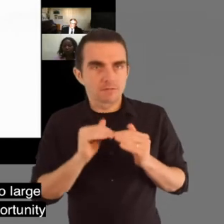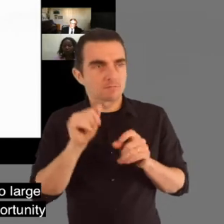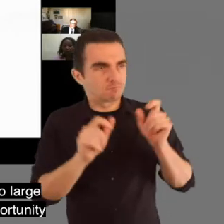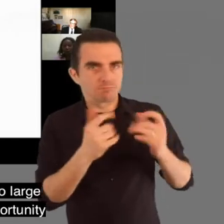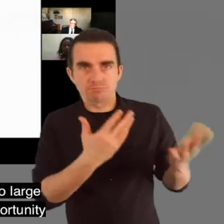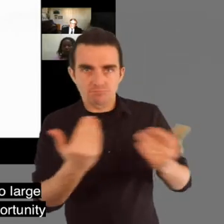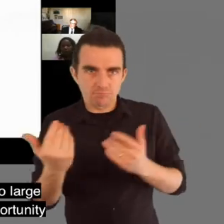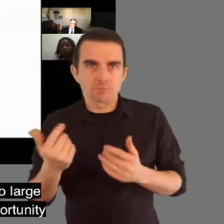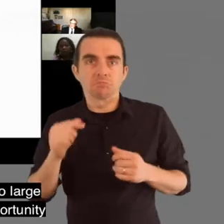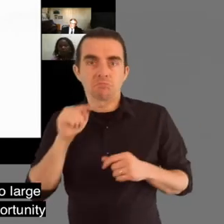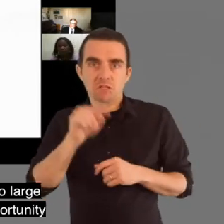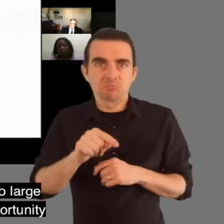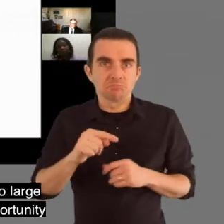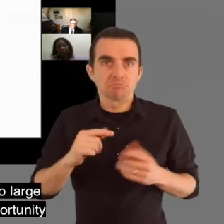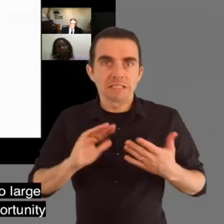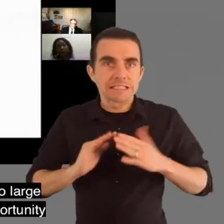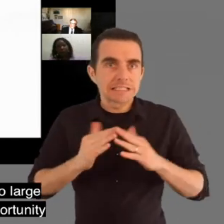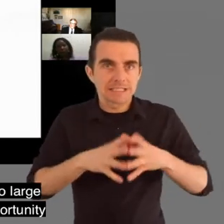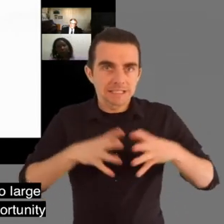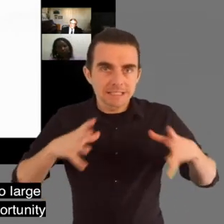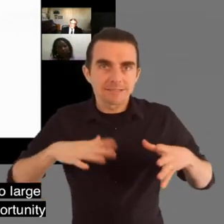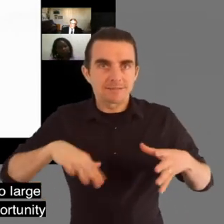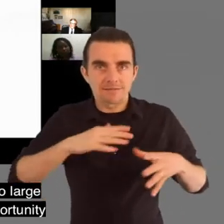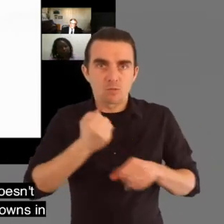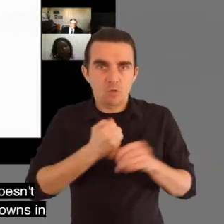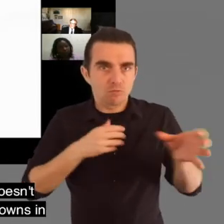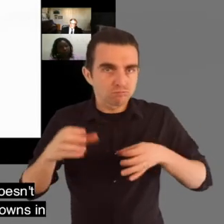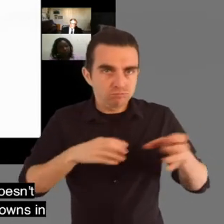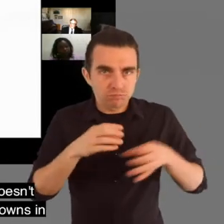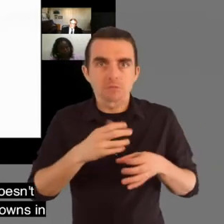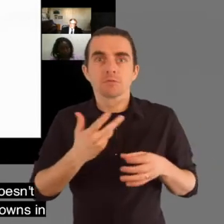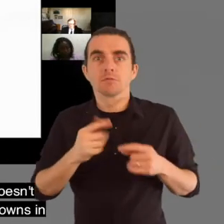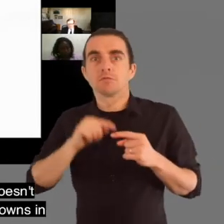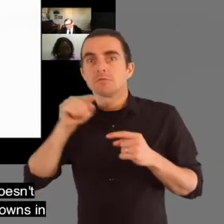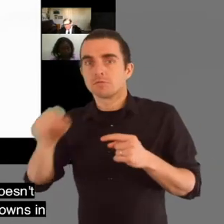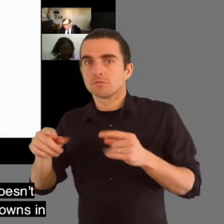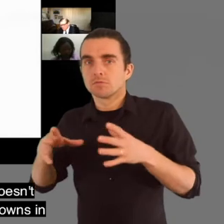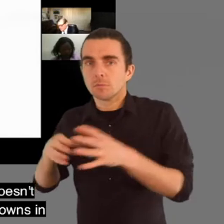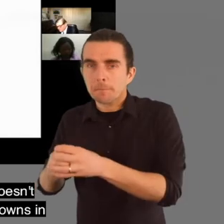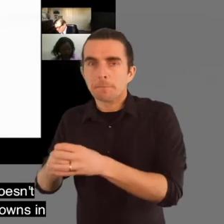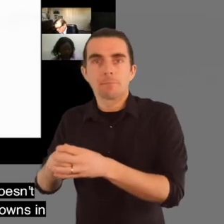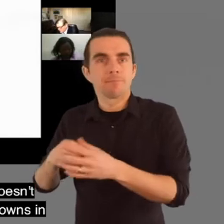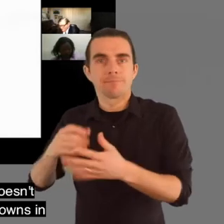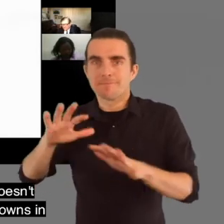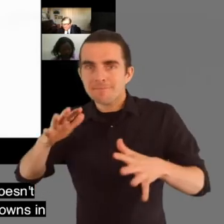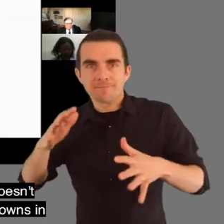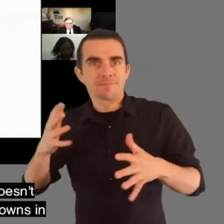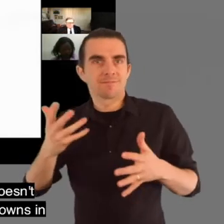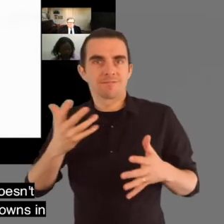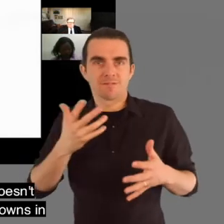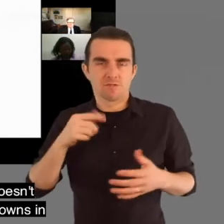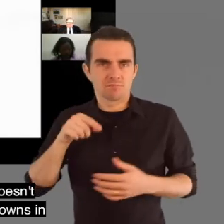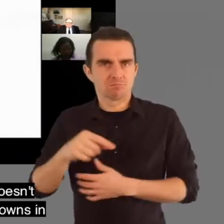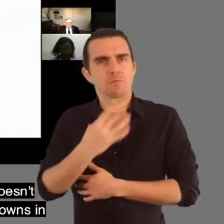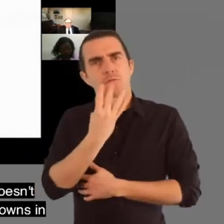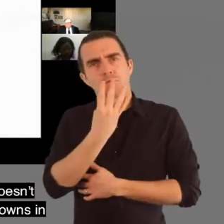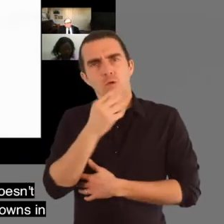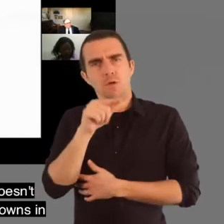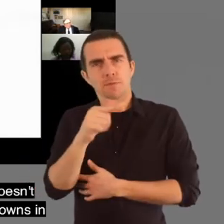to large corporations who are equal opportunity employers, are in big cities. So it doesn't